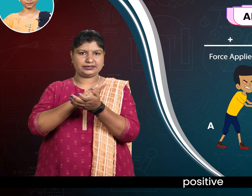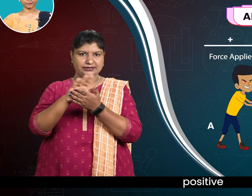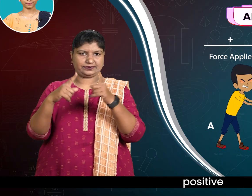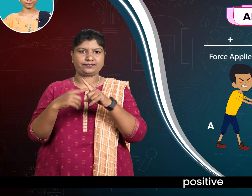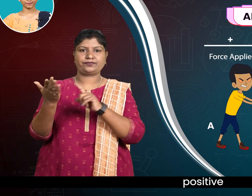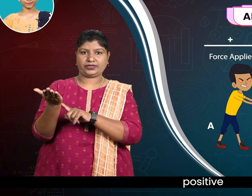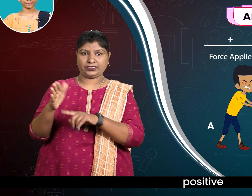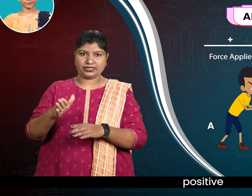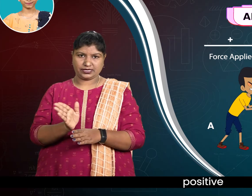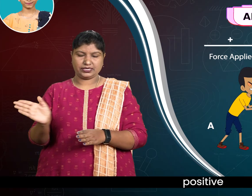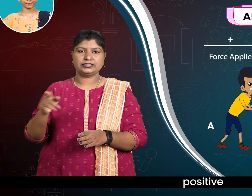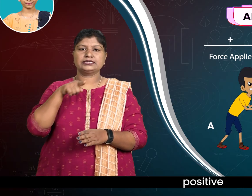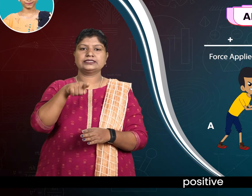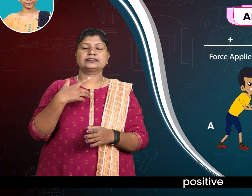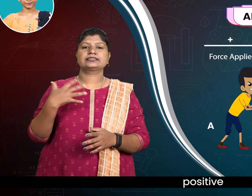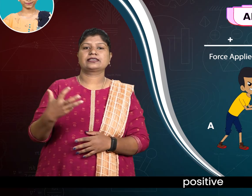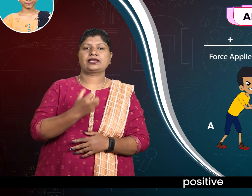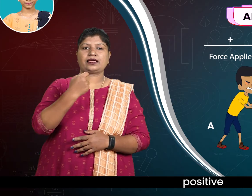positive.